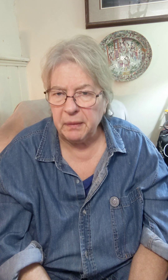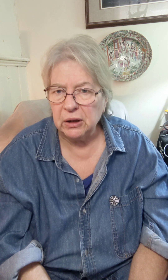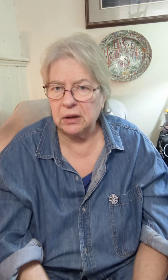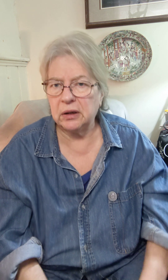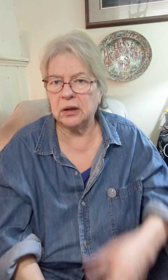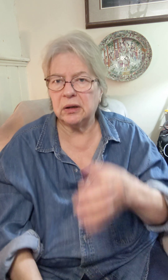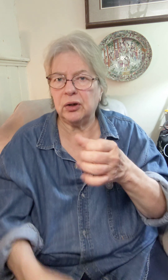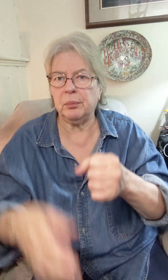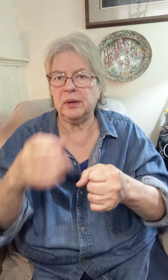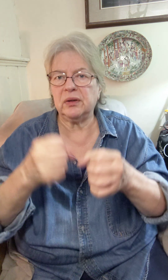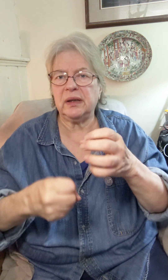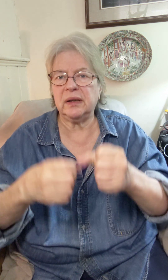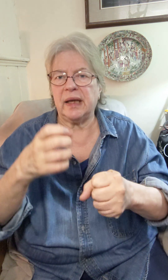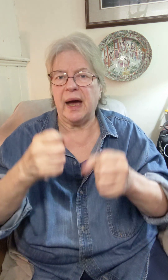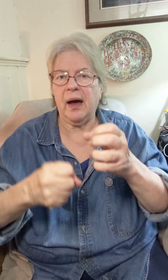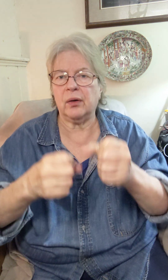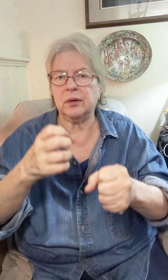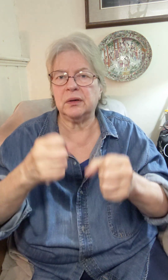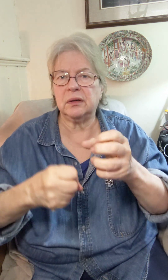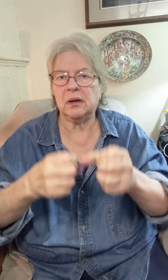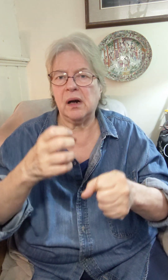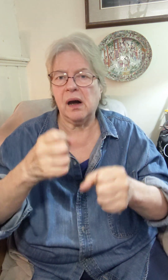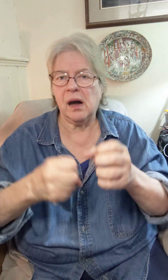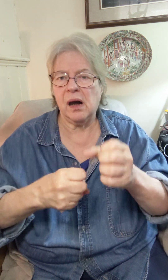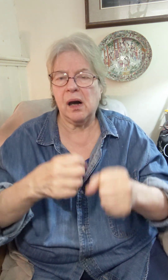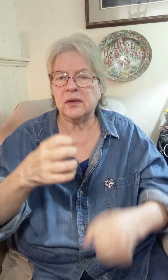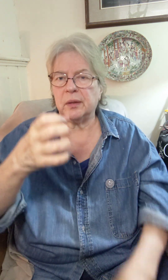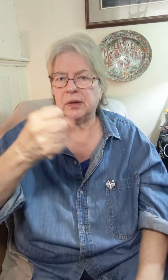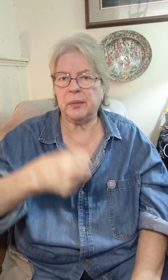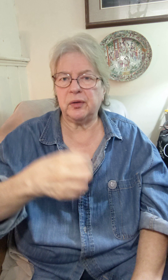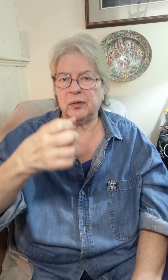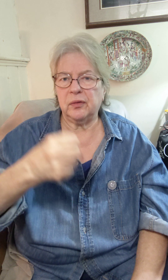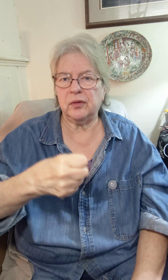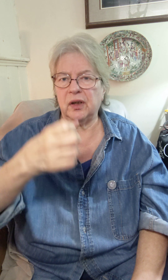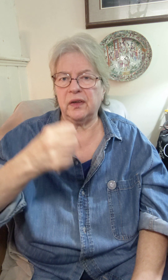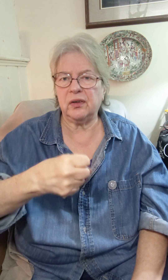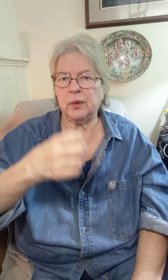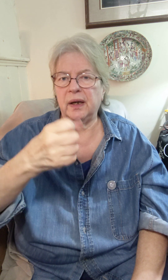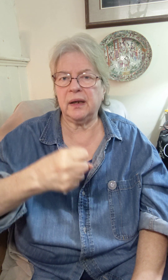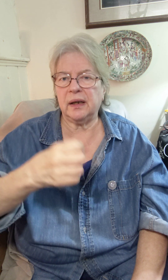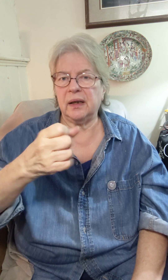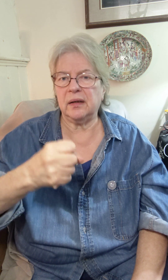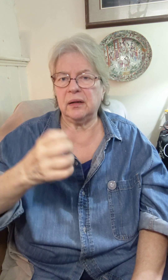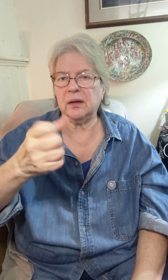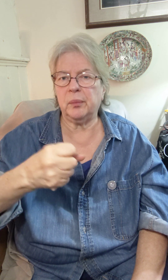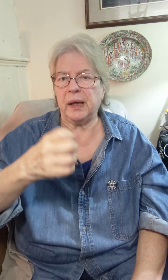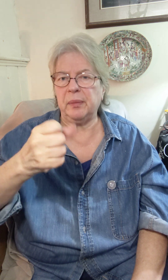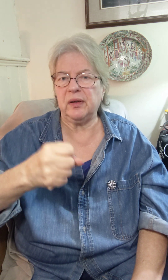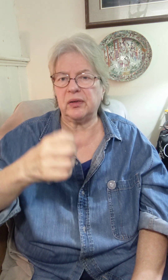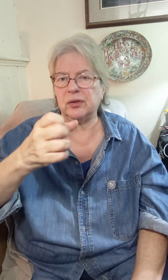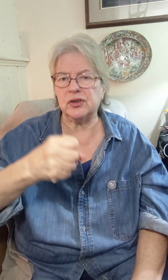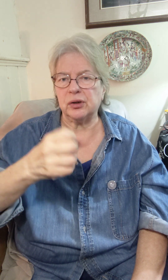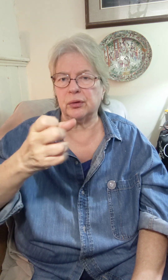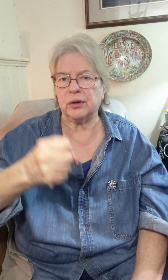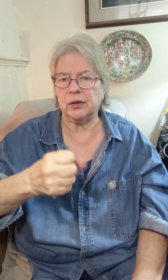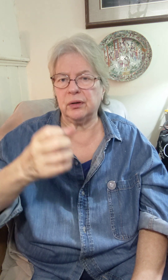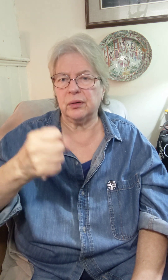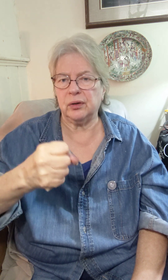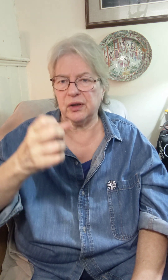Milk, you're milking a cow. Sometimes done this way, and little babies or children, you teach